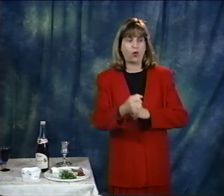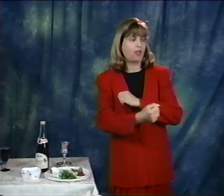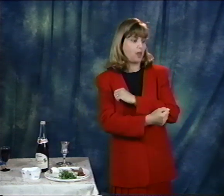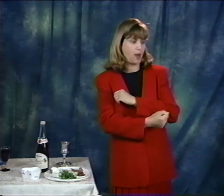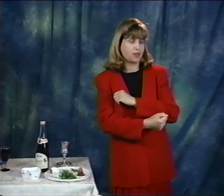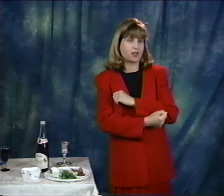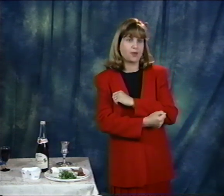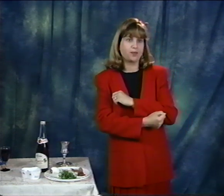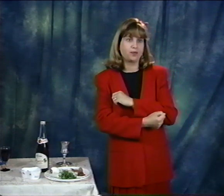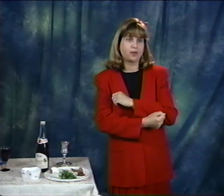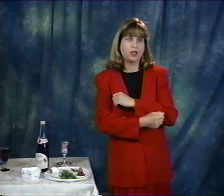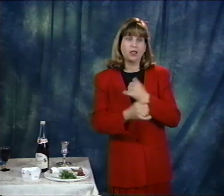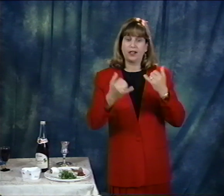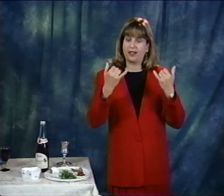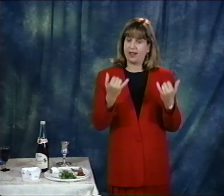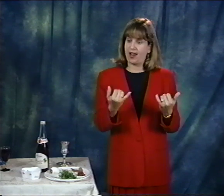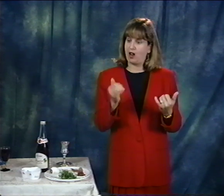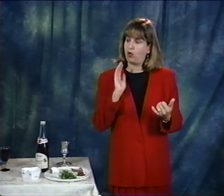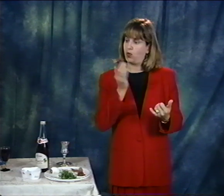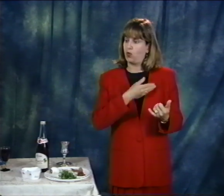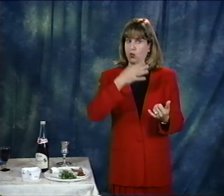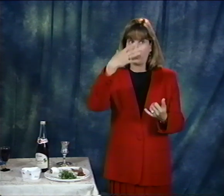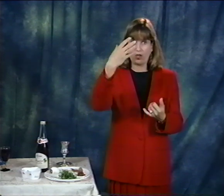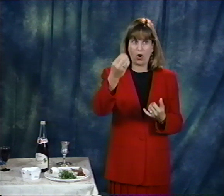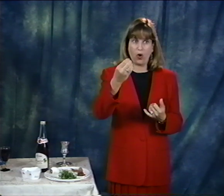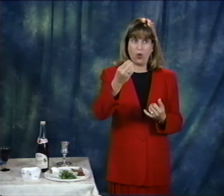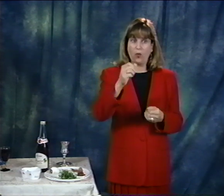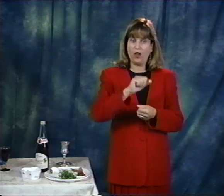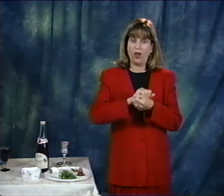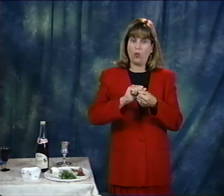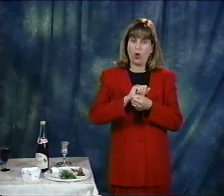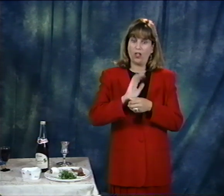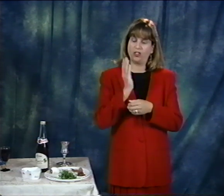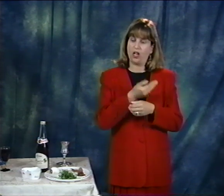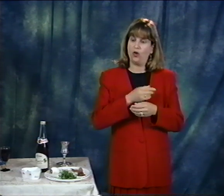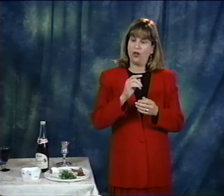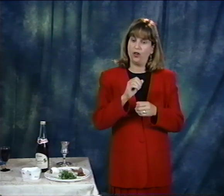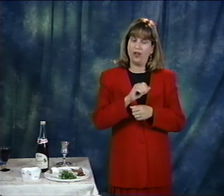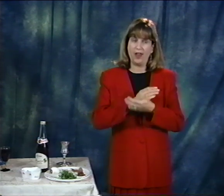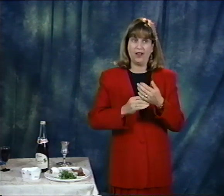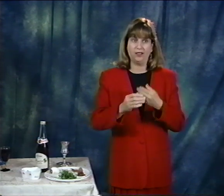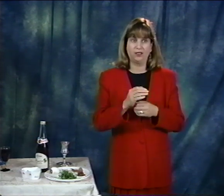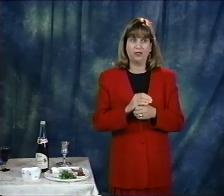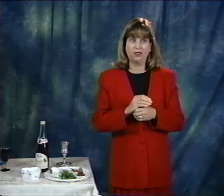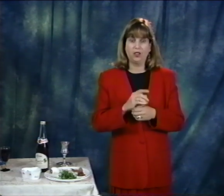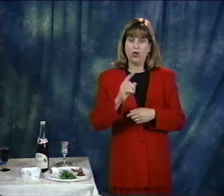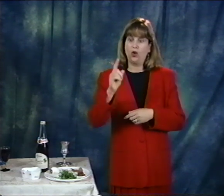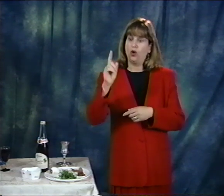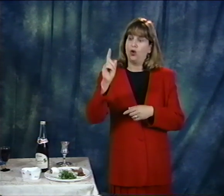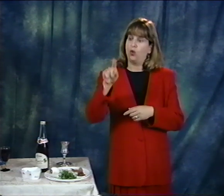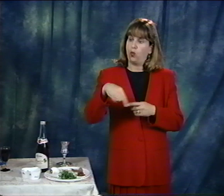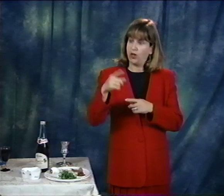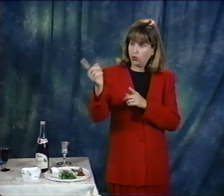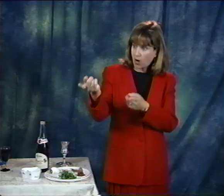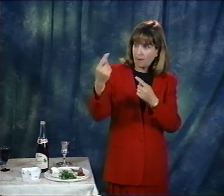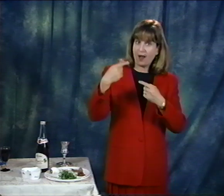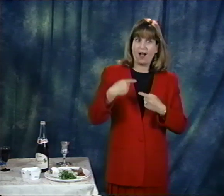for the matzah. Now we will go and wash our hands. When you come